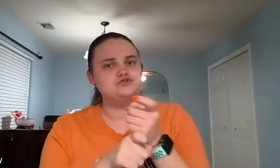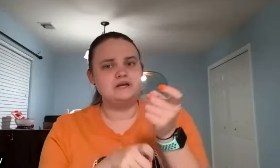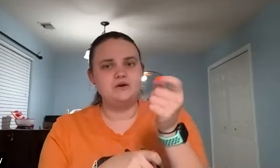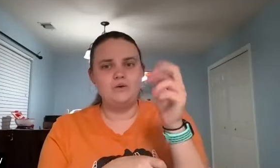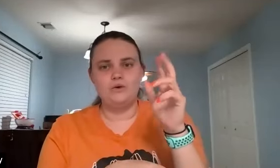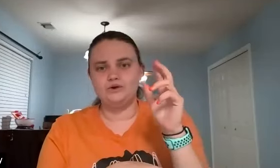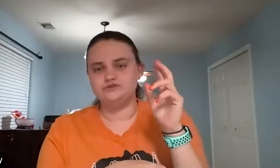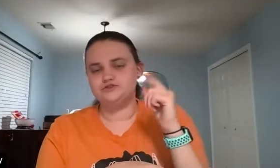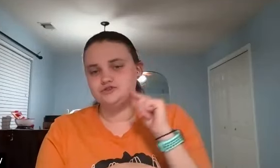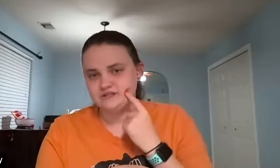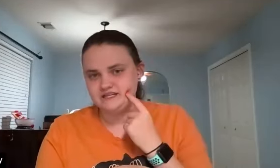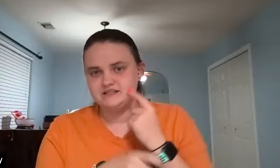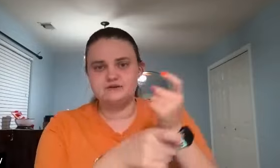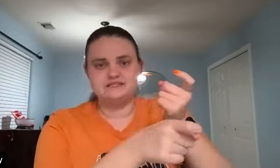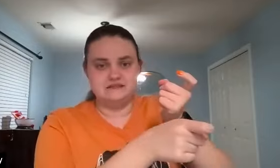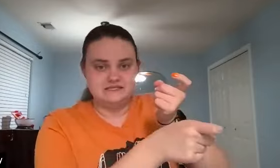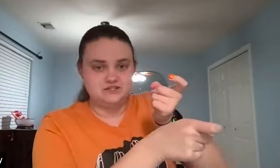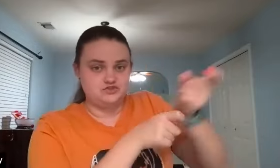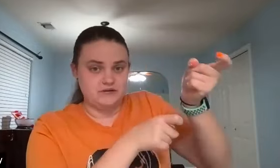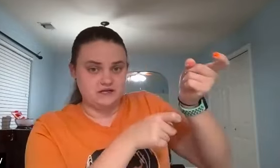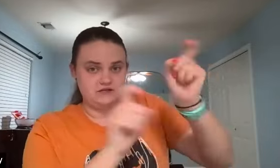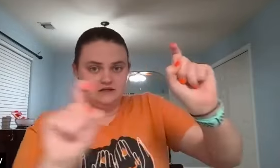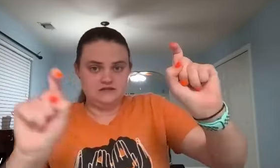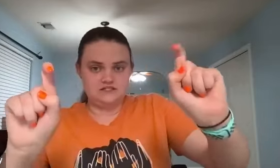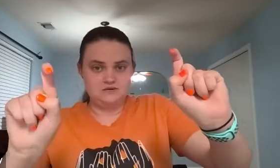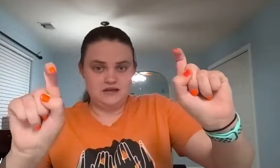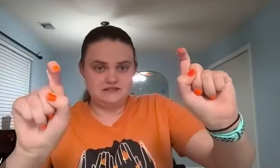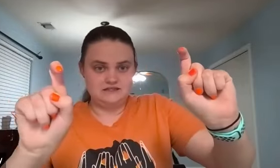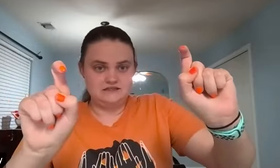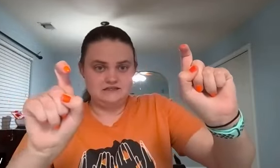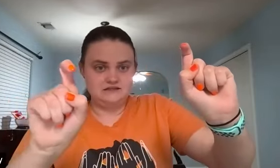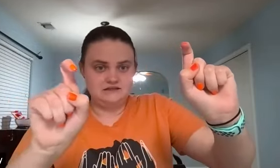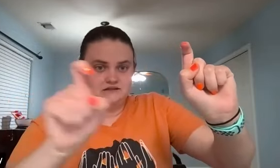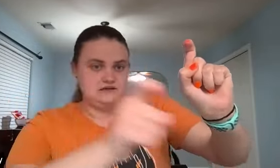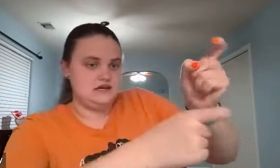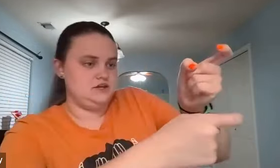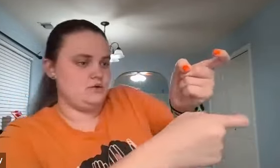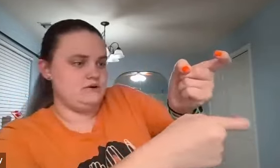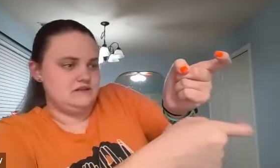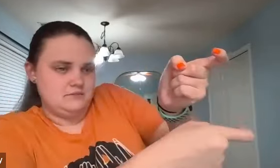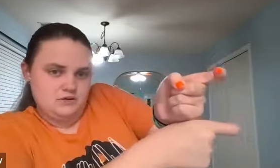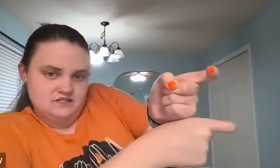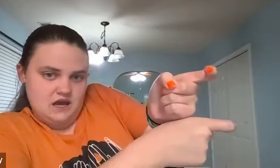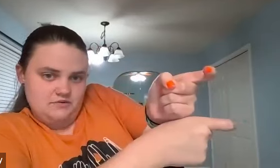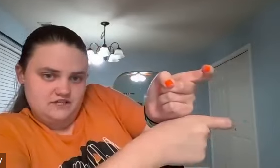trick or treat. And so this is trick. It's 2 X's. And you're going to like put them on top of each